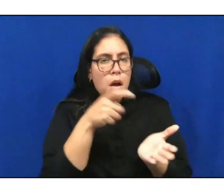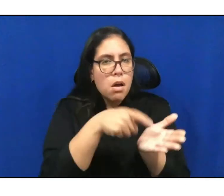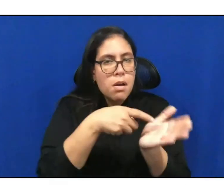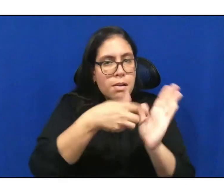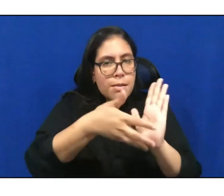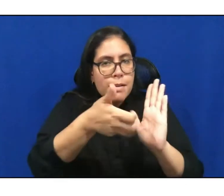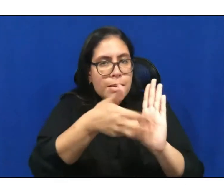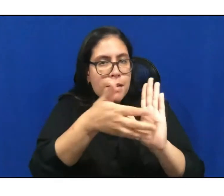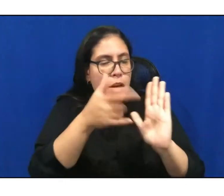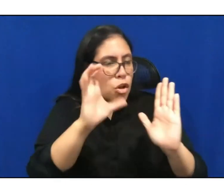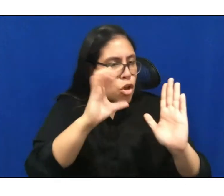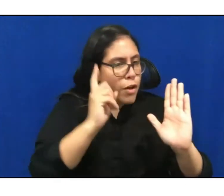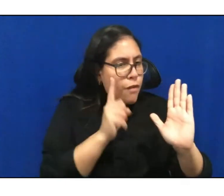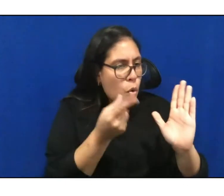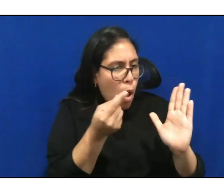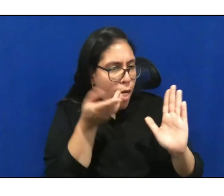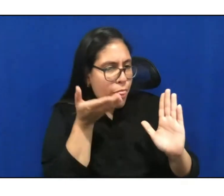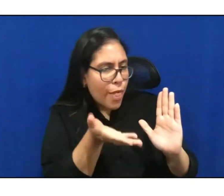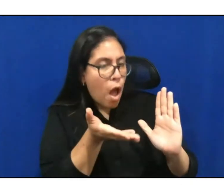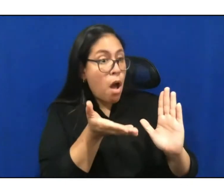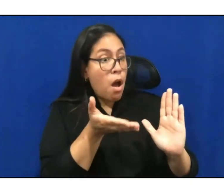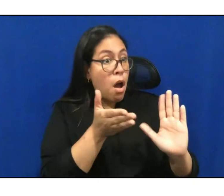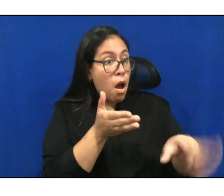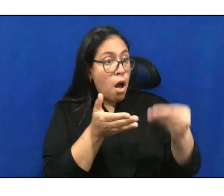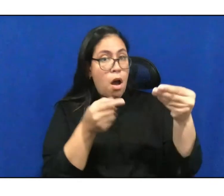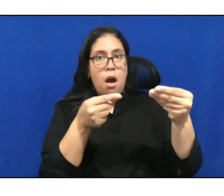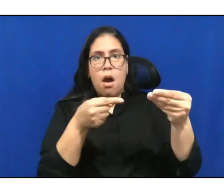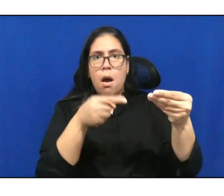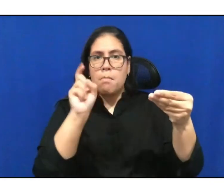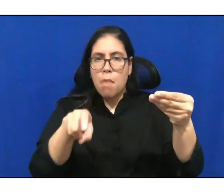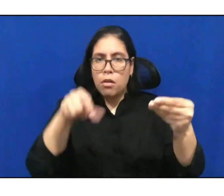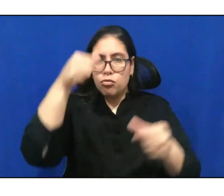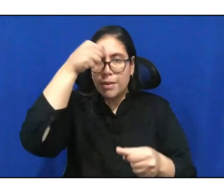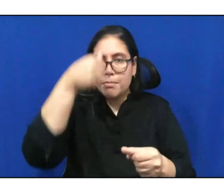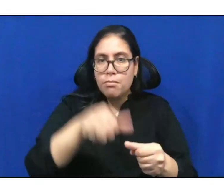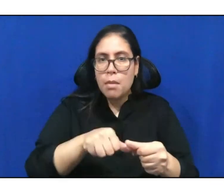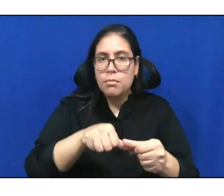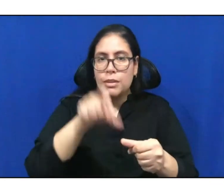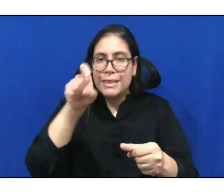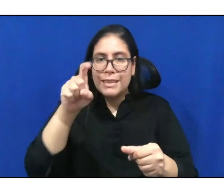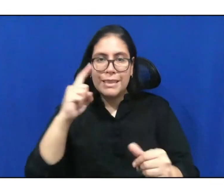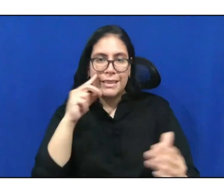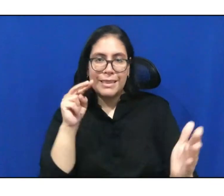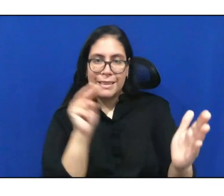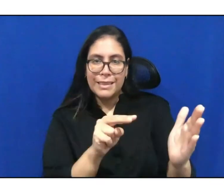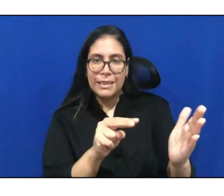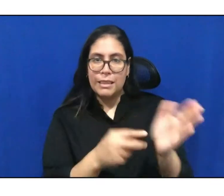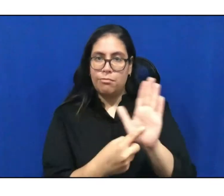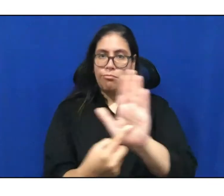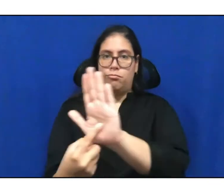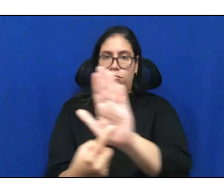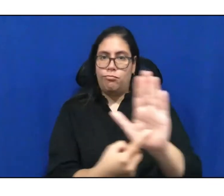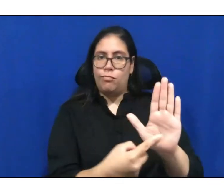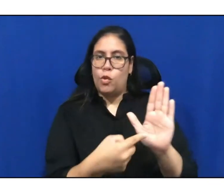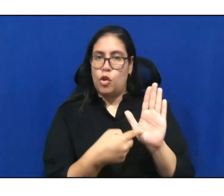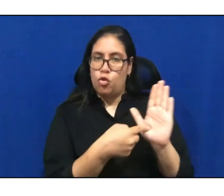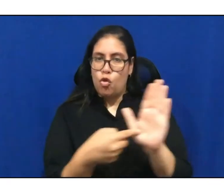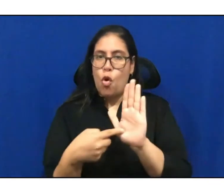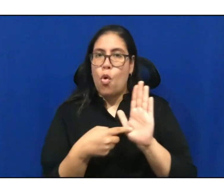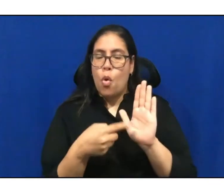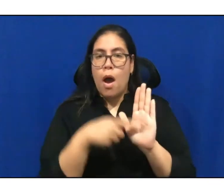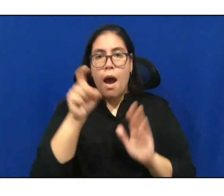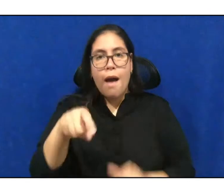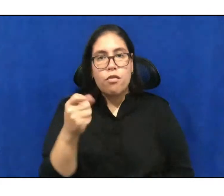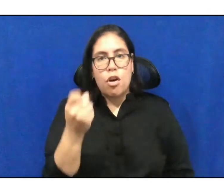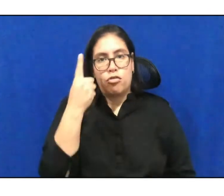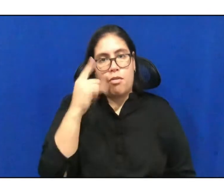saying this must be remembered, this must be seen. And we have to understand that past, and